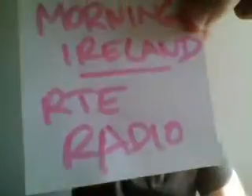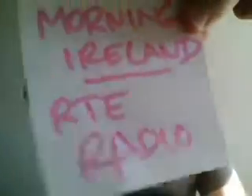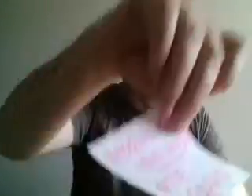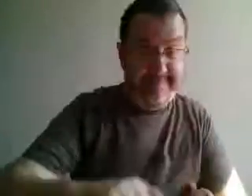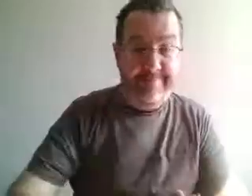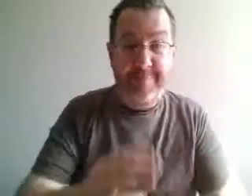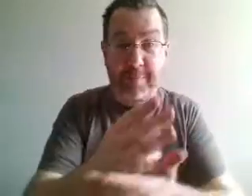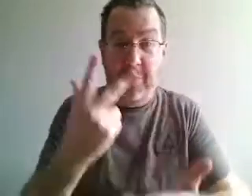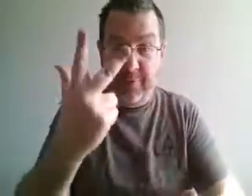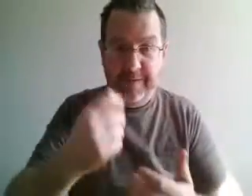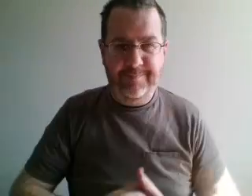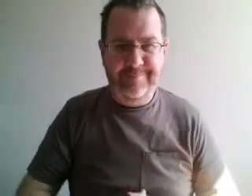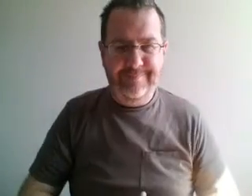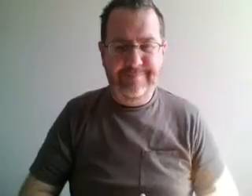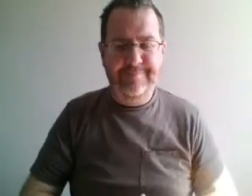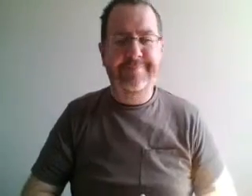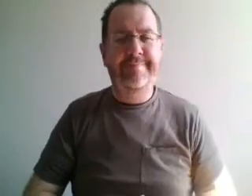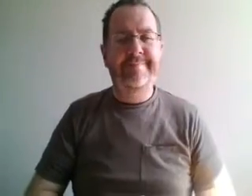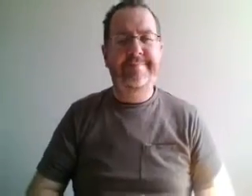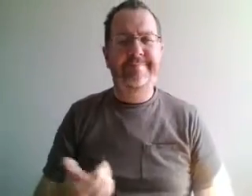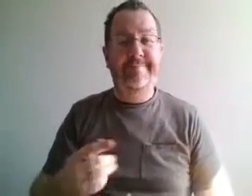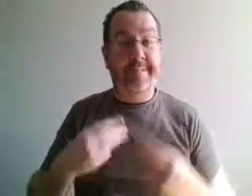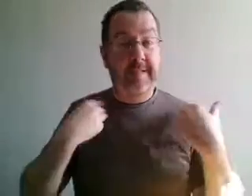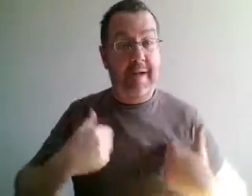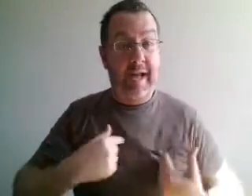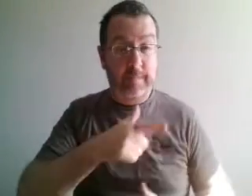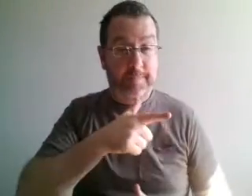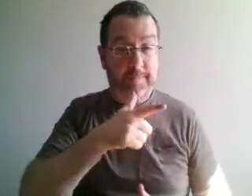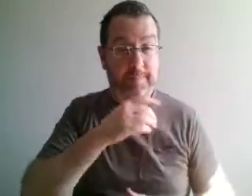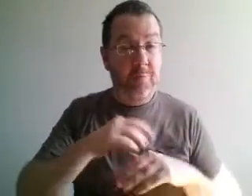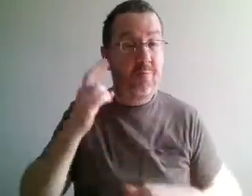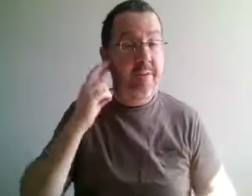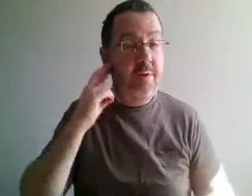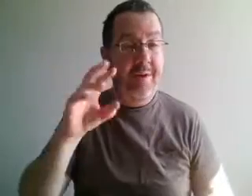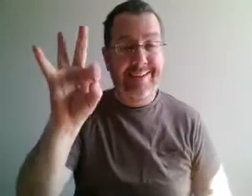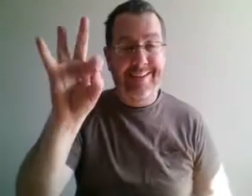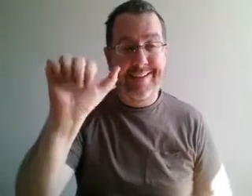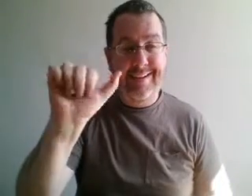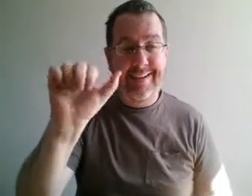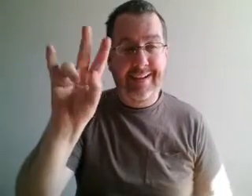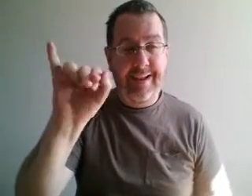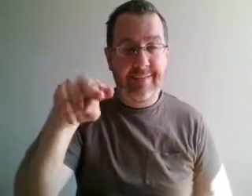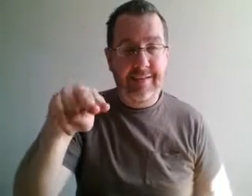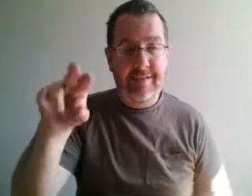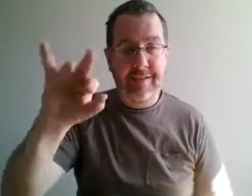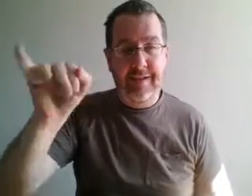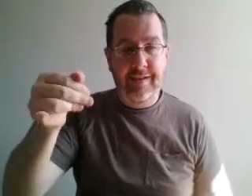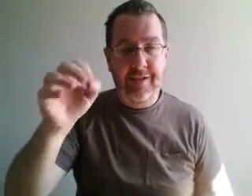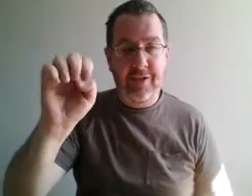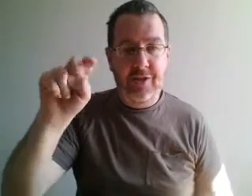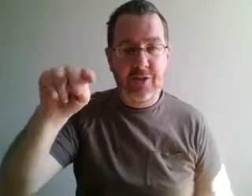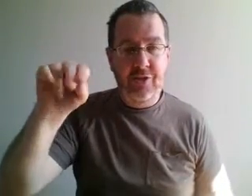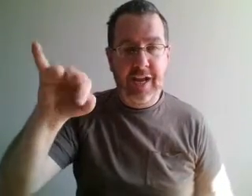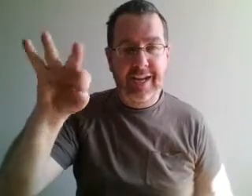Hello, you're listening to Gavin Jennings. This is a special Morning Ireland Extra podcast in which we answer listeners' questions